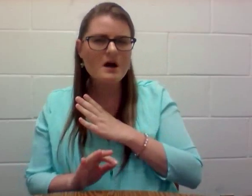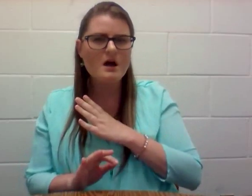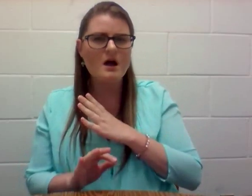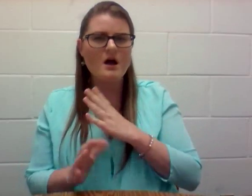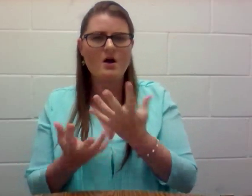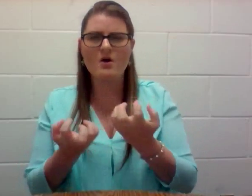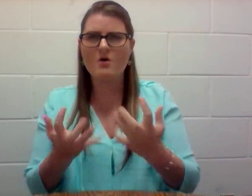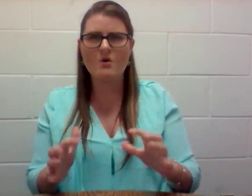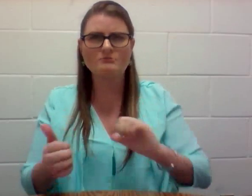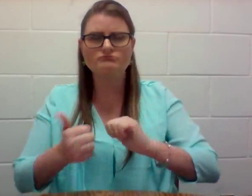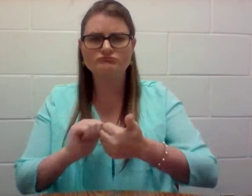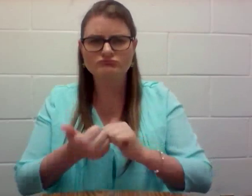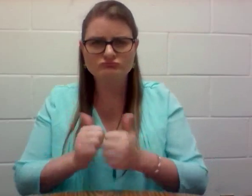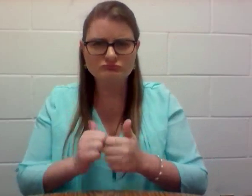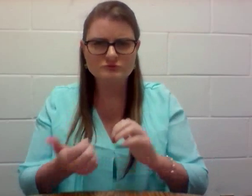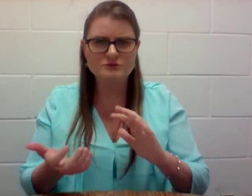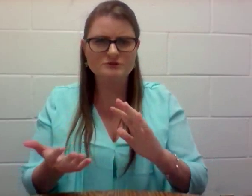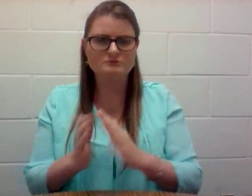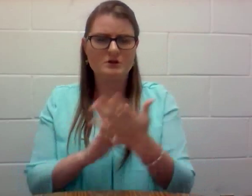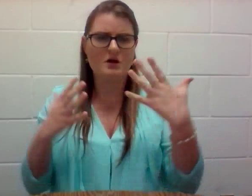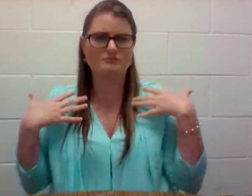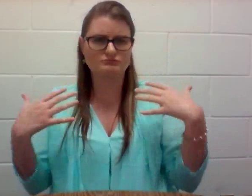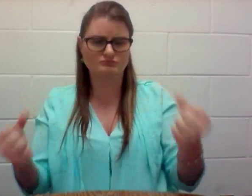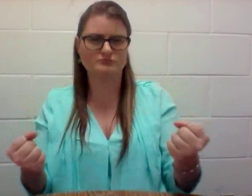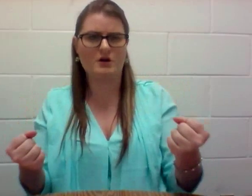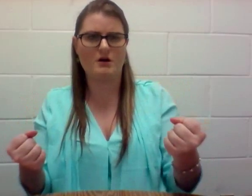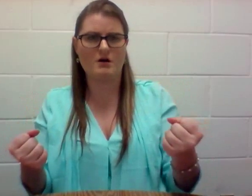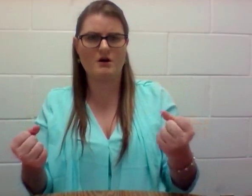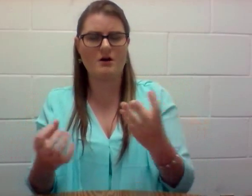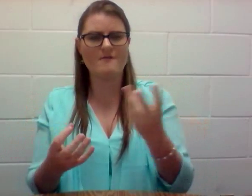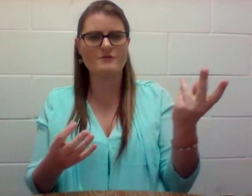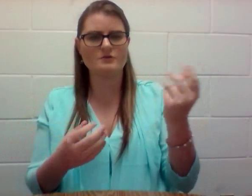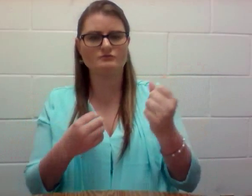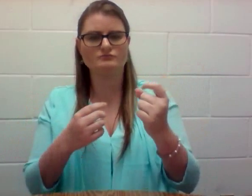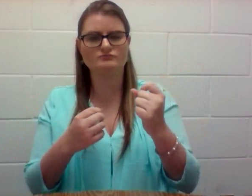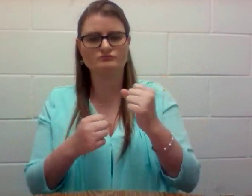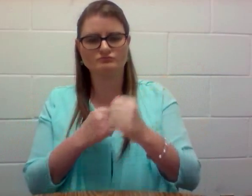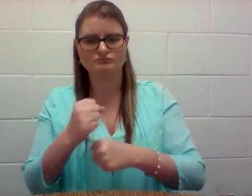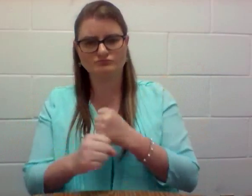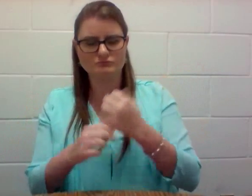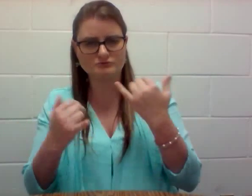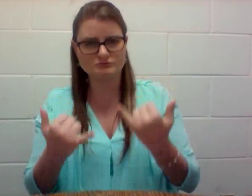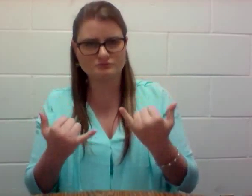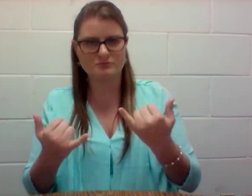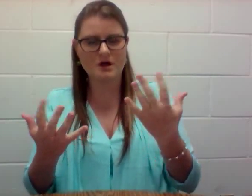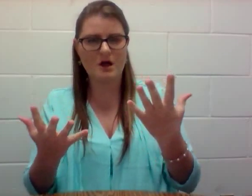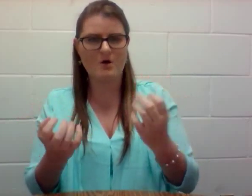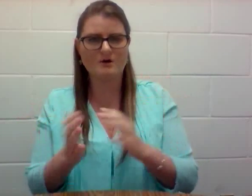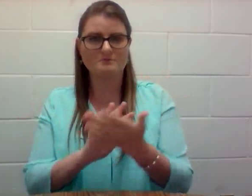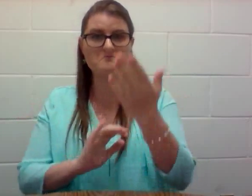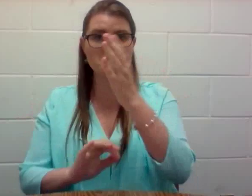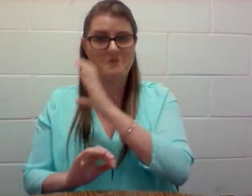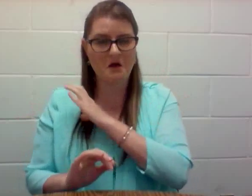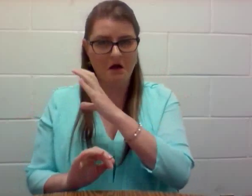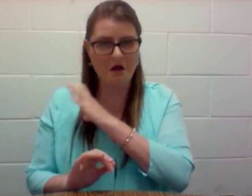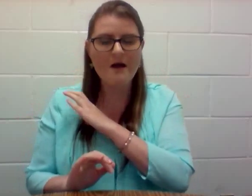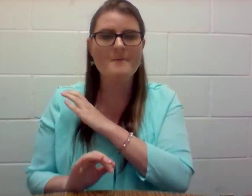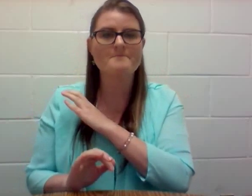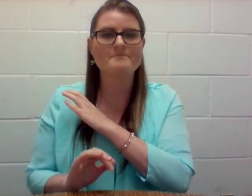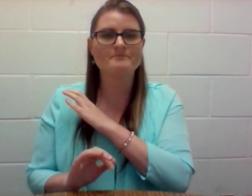at being masculine. For a couple of years now, I felt drawn to police work as a vocation. I am unmarried, and should I become married